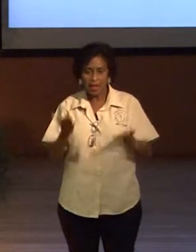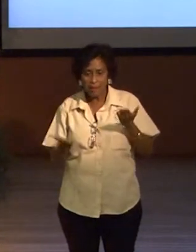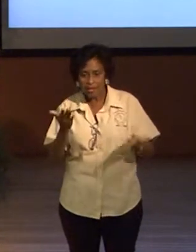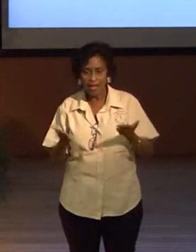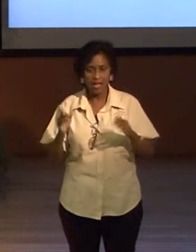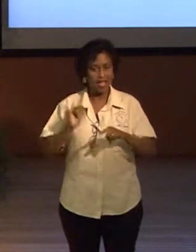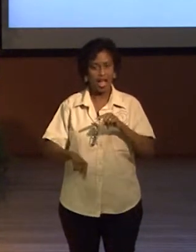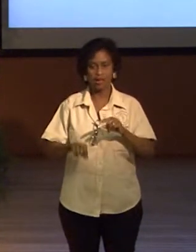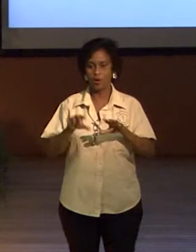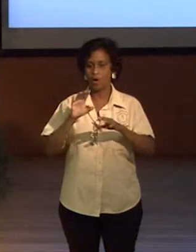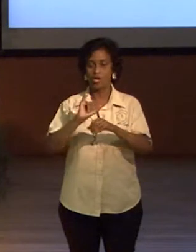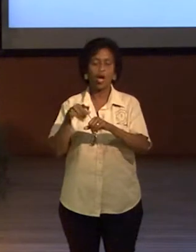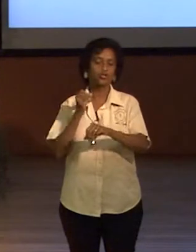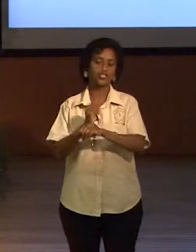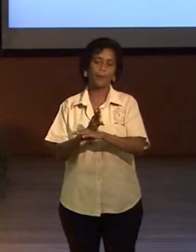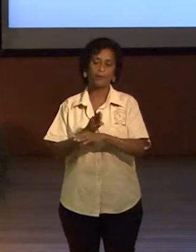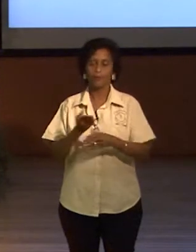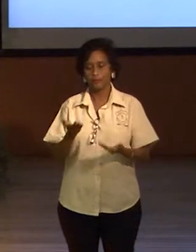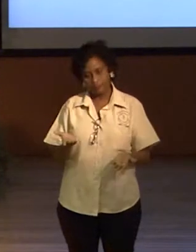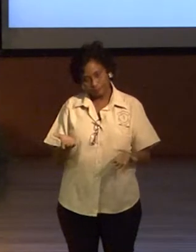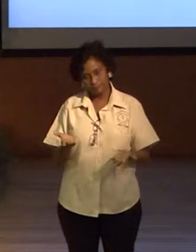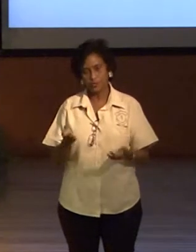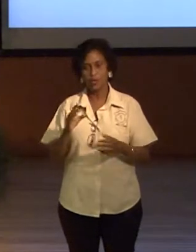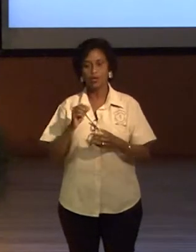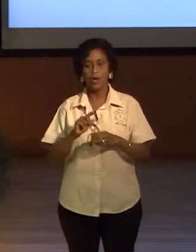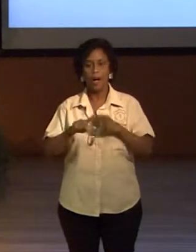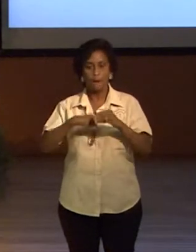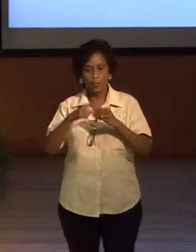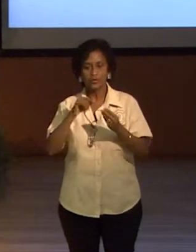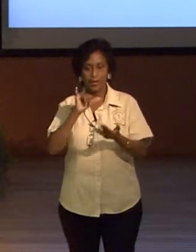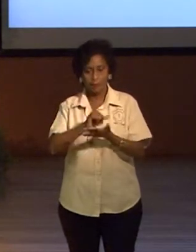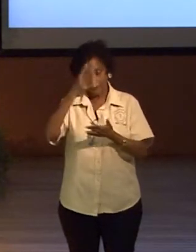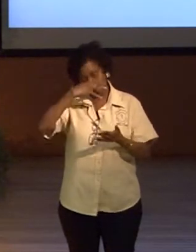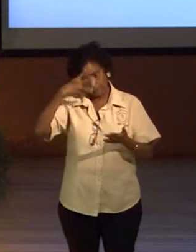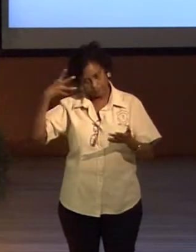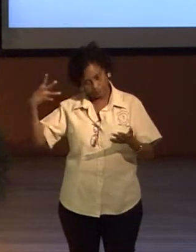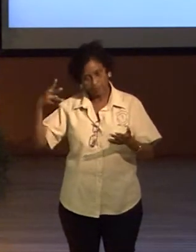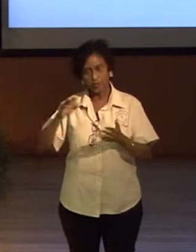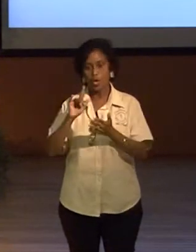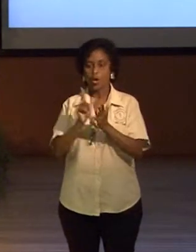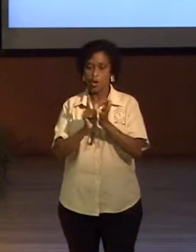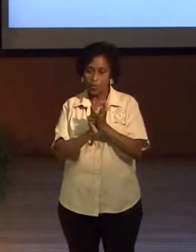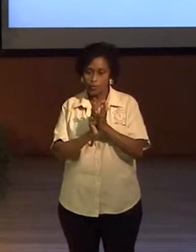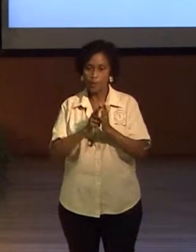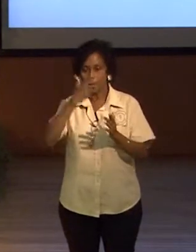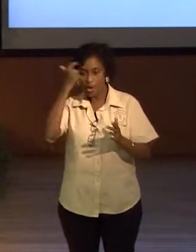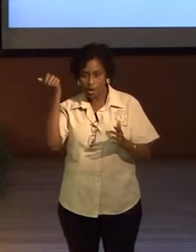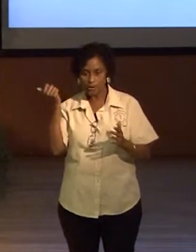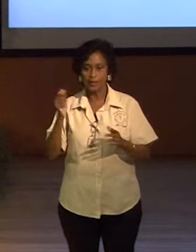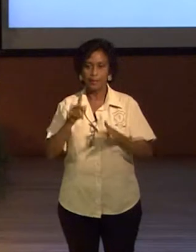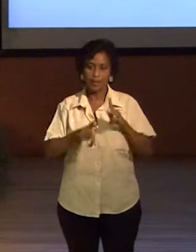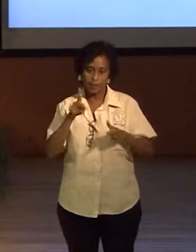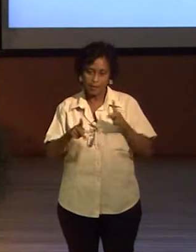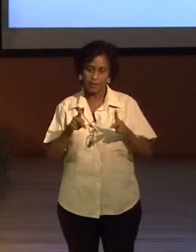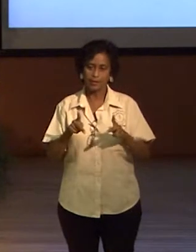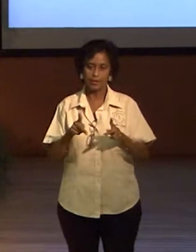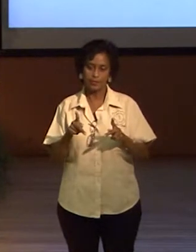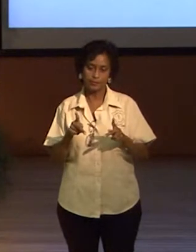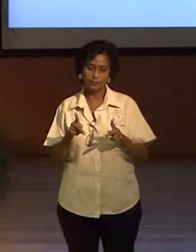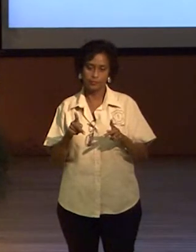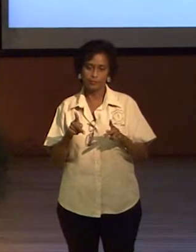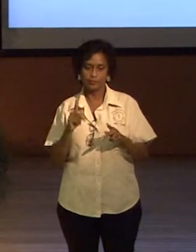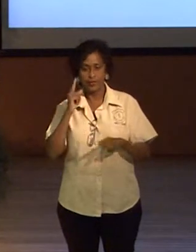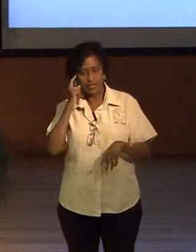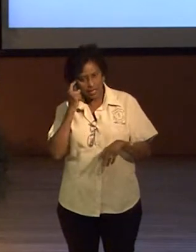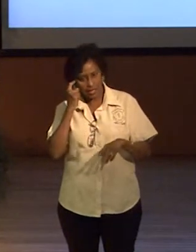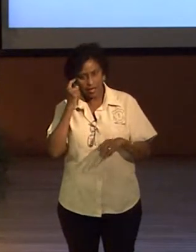this, I raise this in the context of what is being projected to the public in terms of the